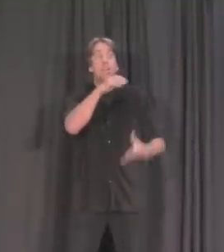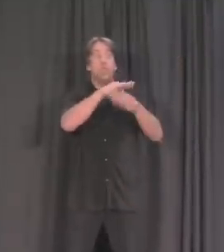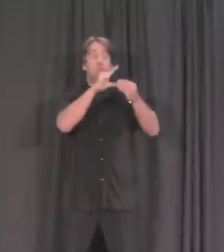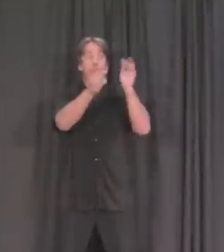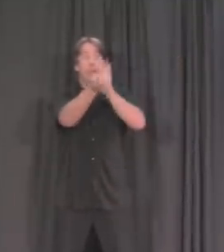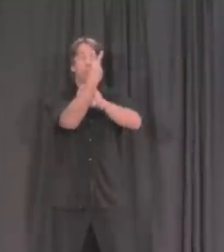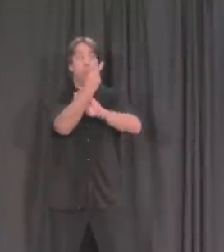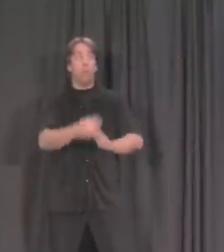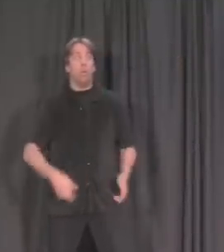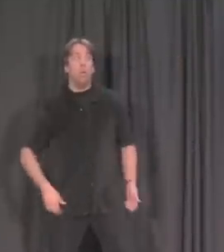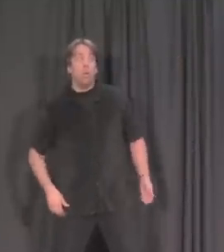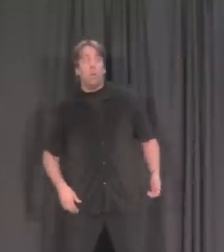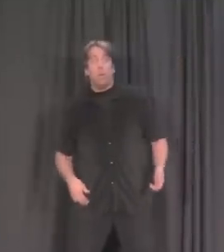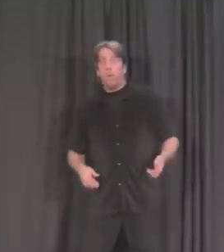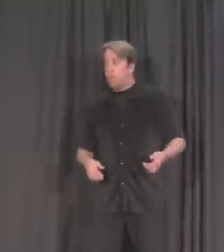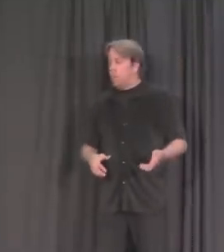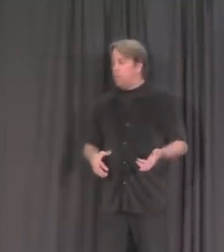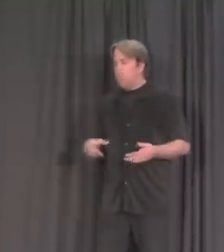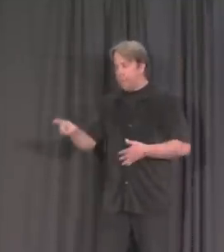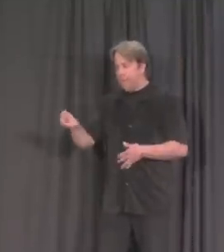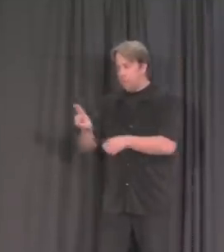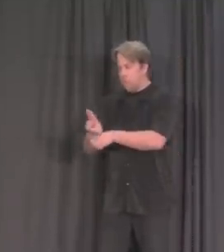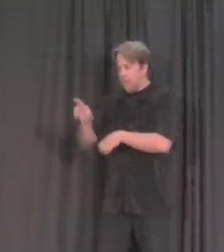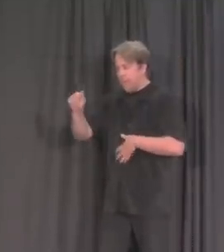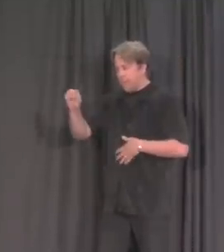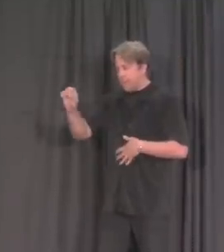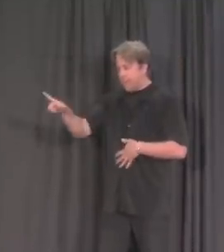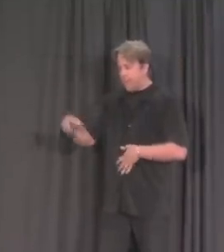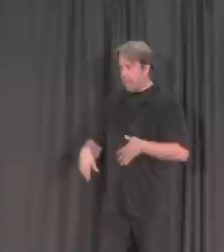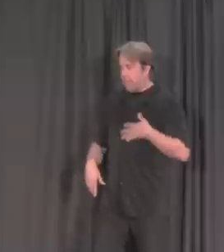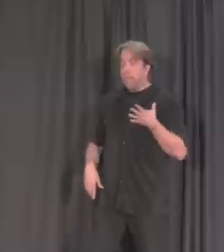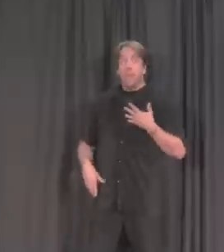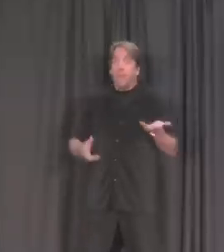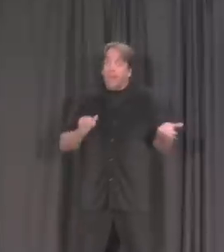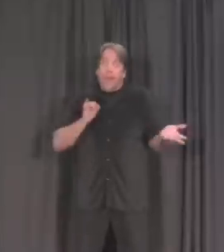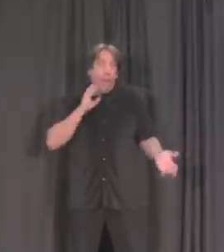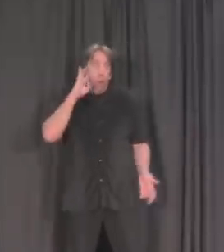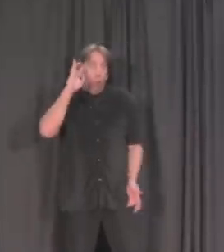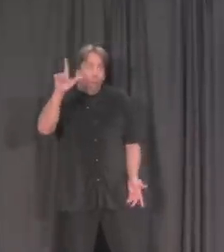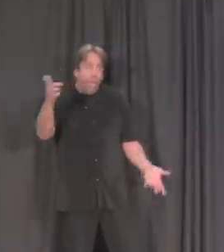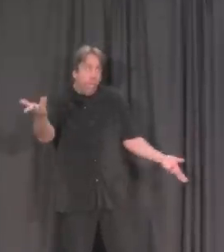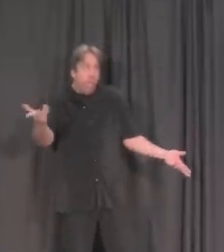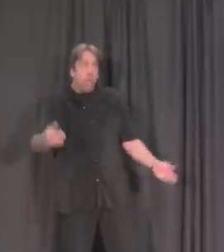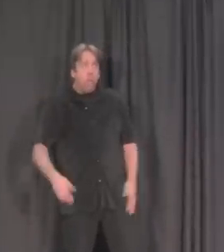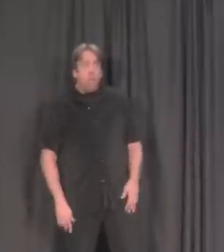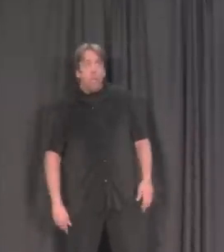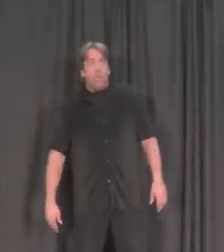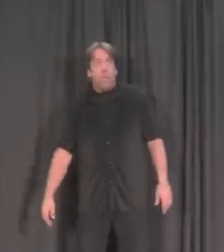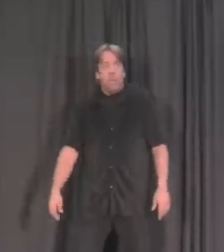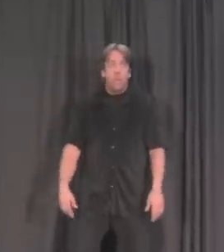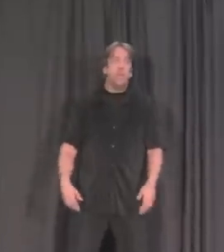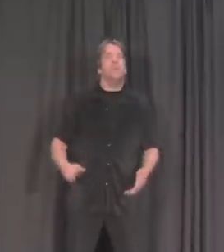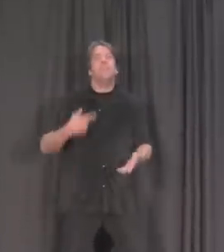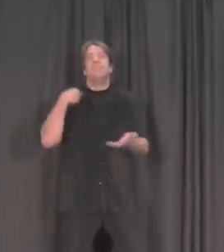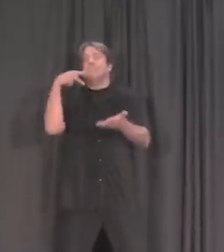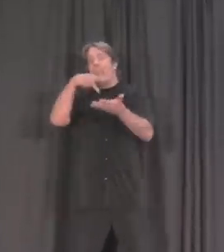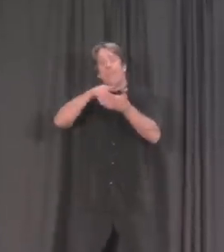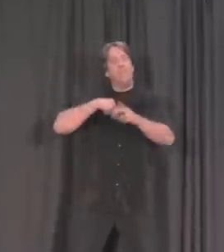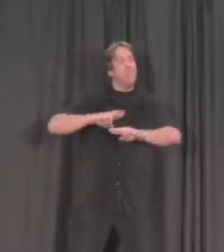said, Mom, can I tell a story too? Okay, son, but you have to use ASL. I will.